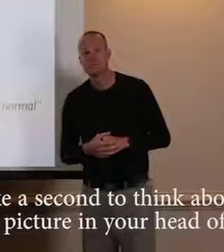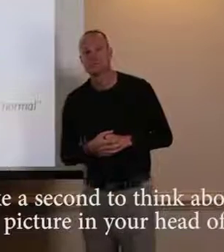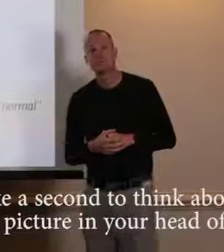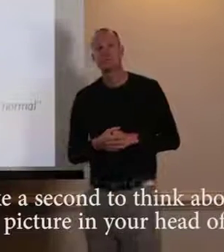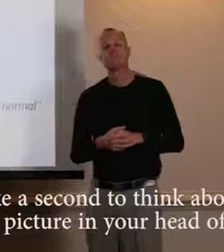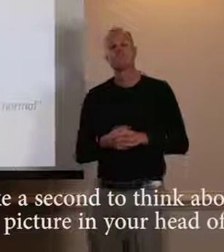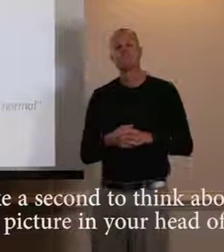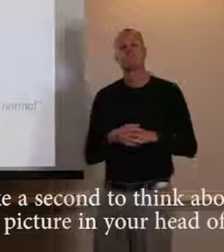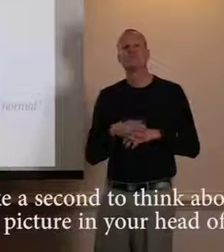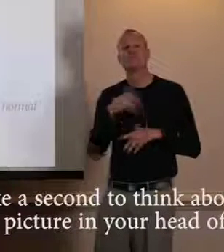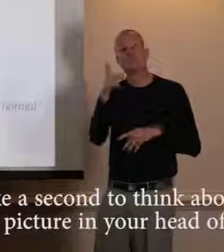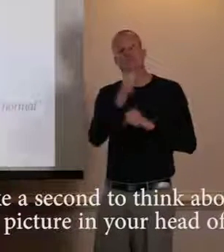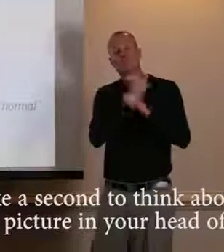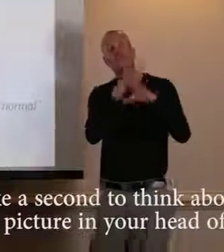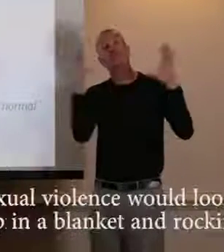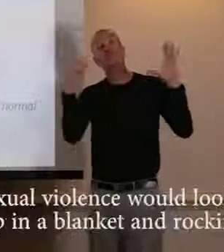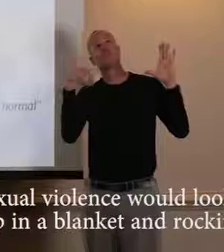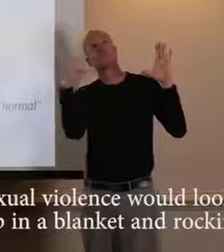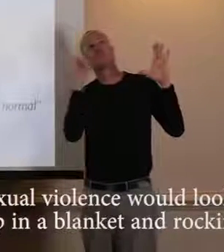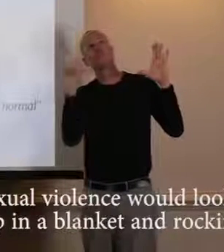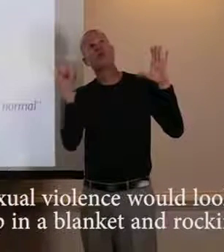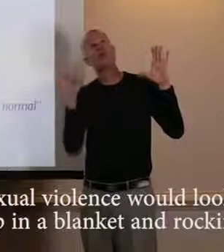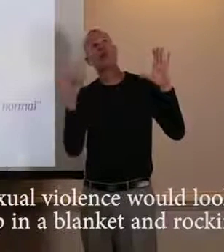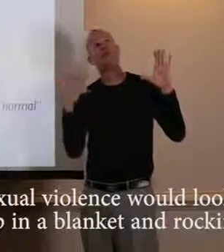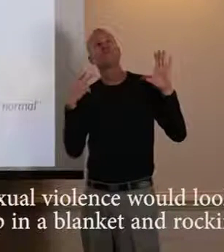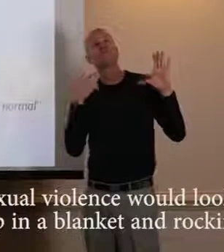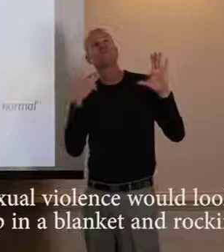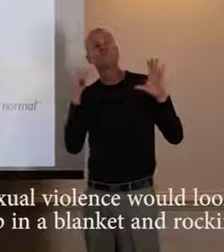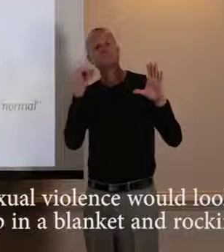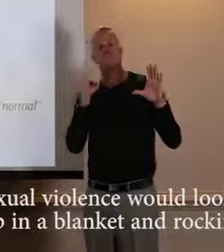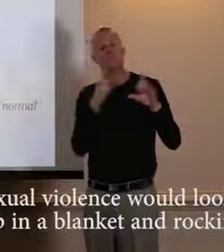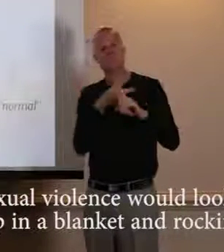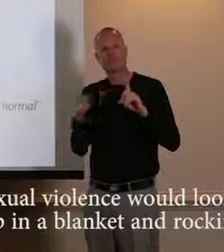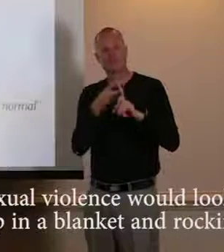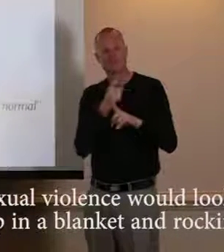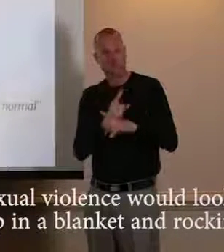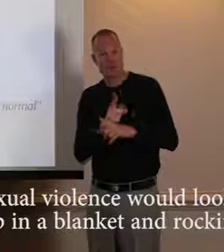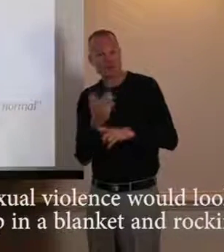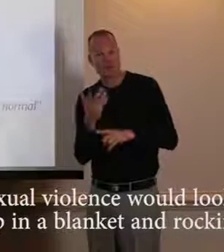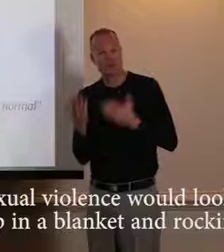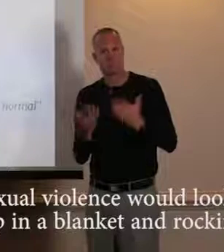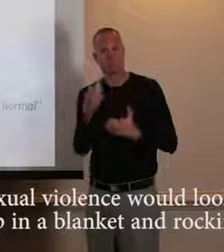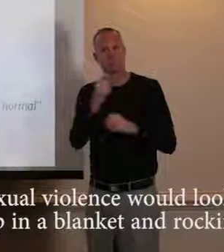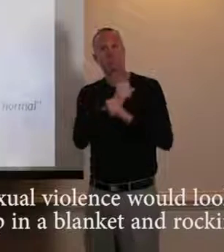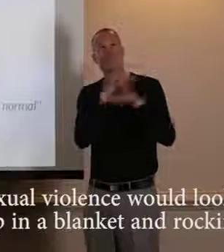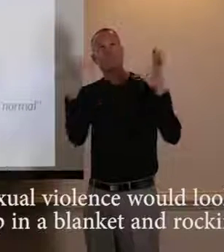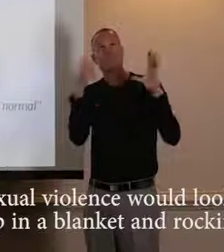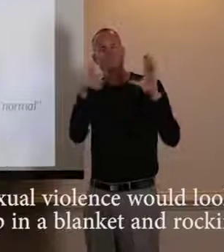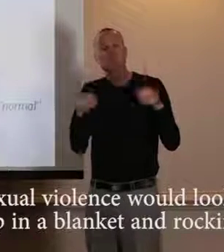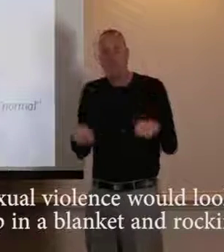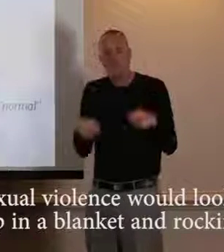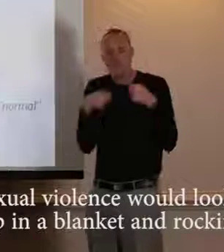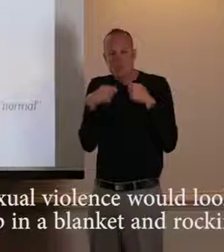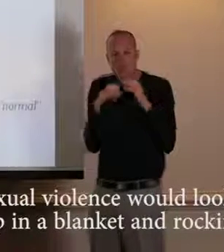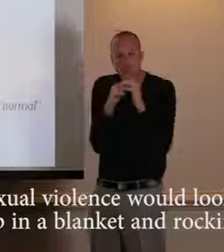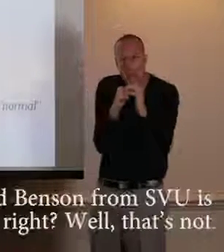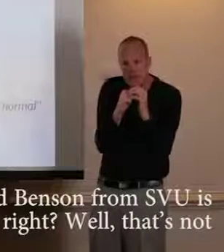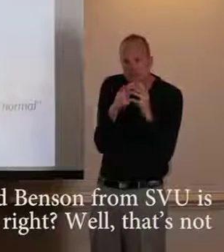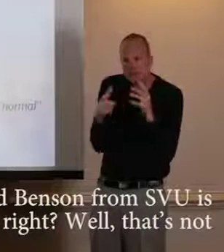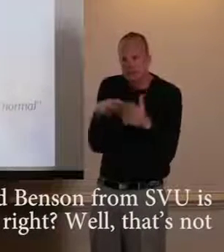So you kind of have this picture in your head of what you think a victim of sexual violence would look like. Probably like huddled up in a blanket and rocking back and forth